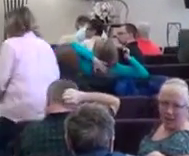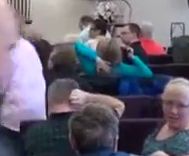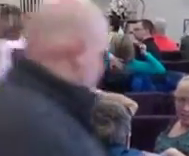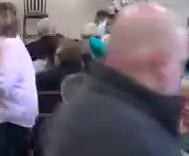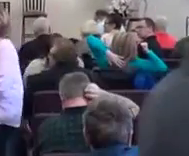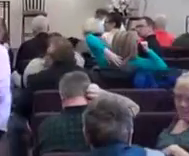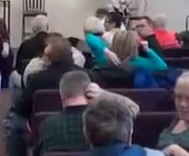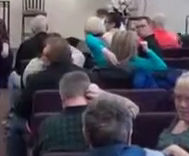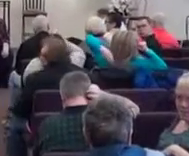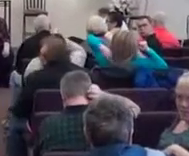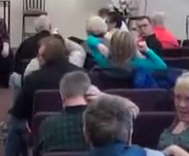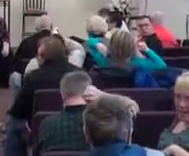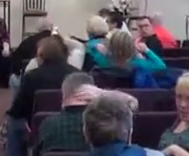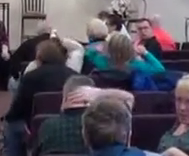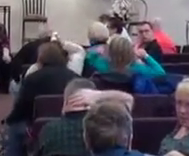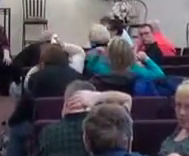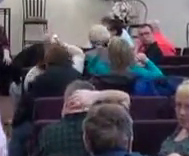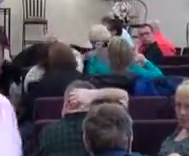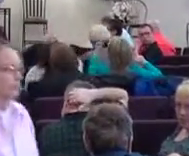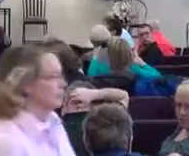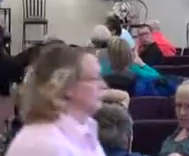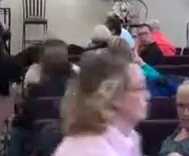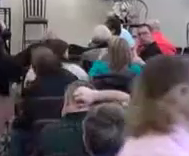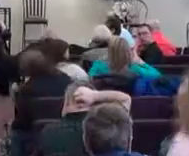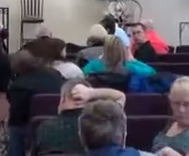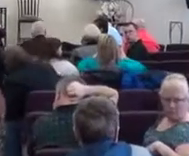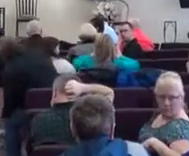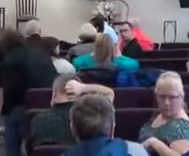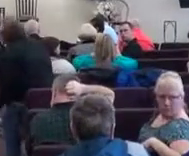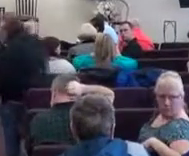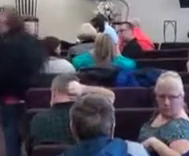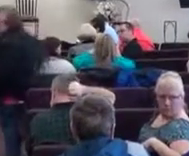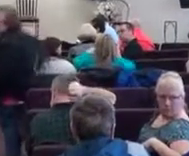my power nap. Ended up being an hour and a half. I'm beautiful. Oh,